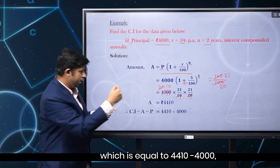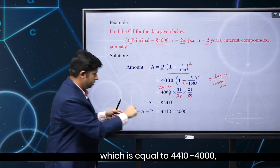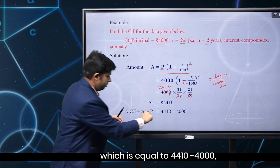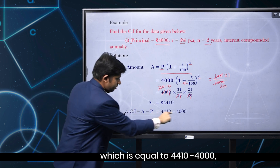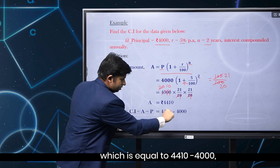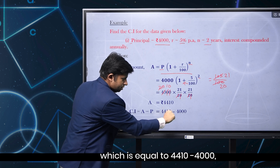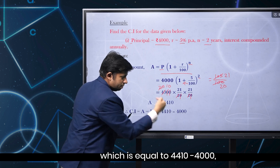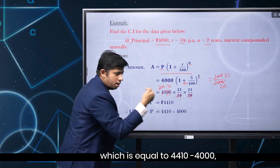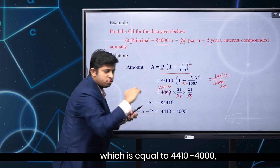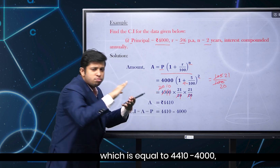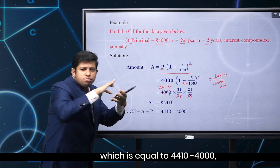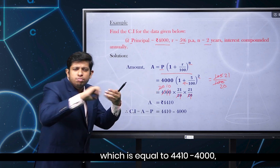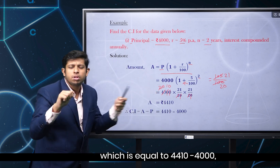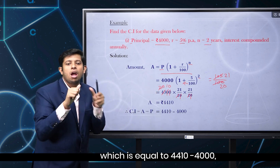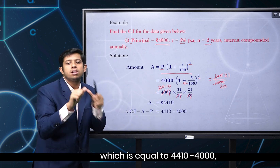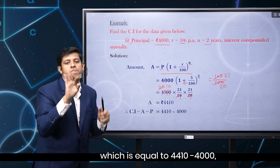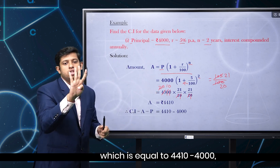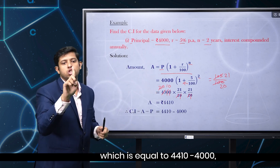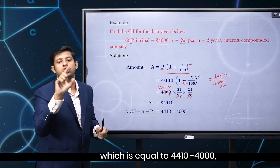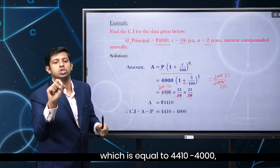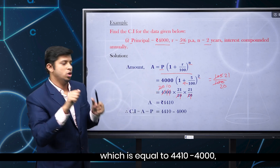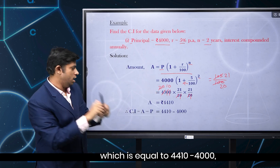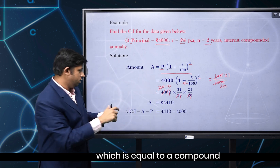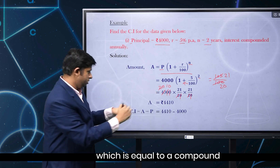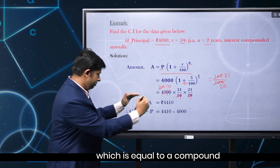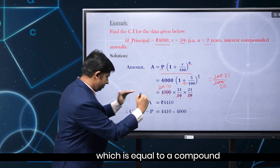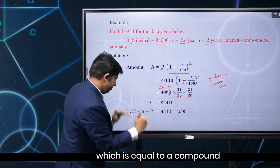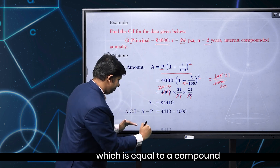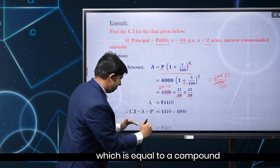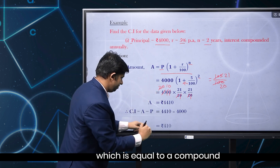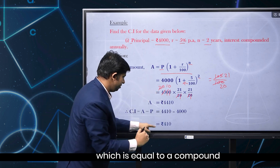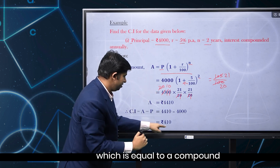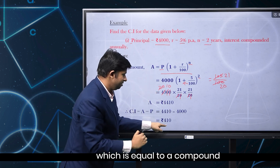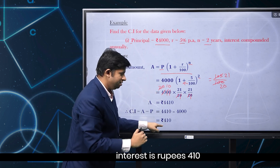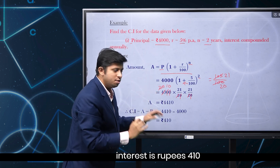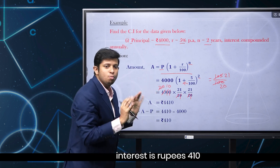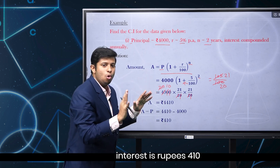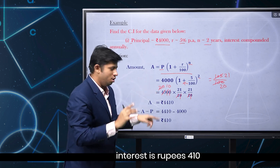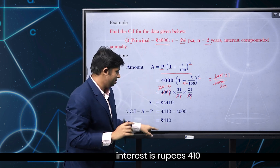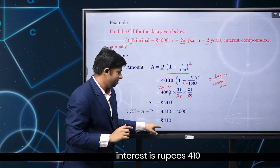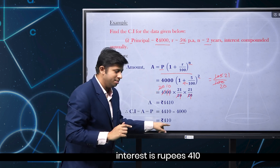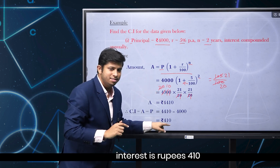equals to 4,410 minus 4,000, which is equals to the compound interest is rupees 410.